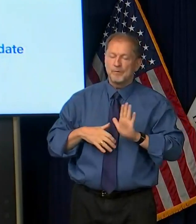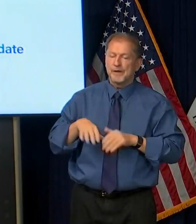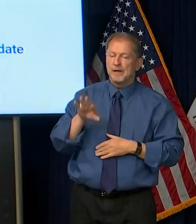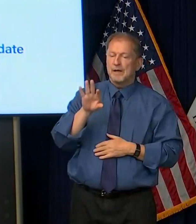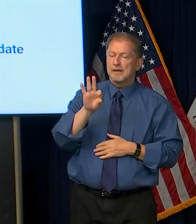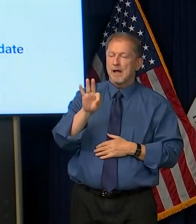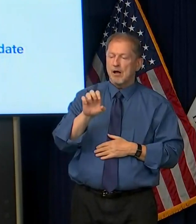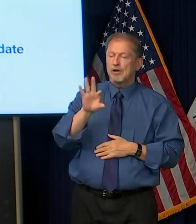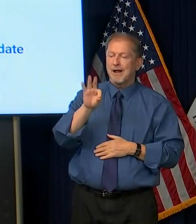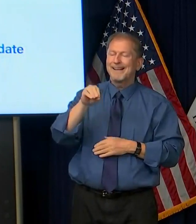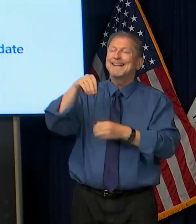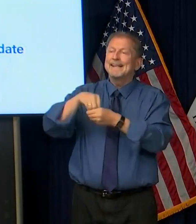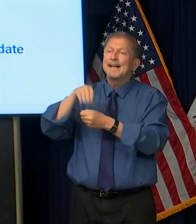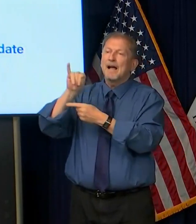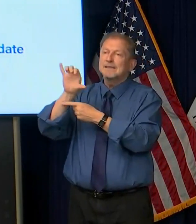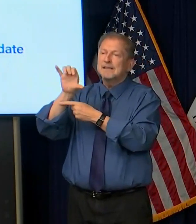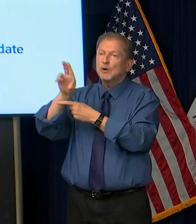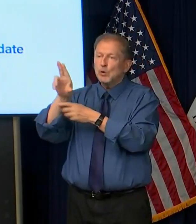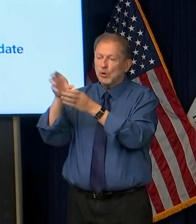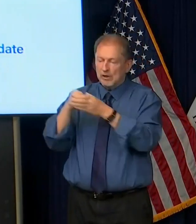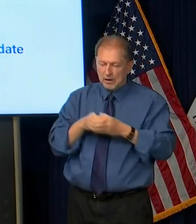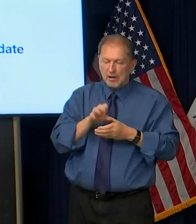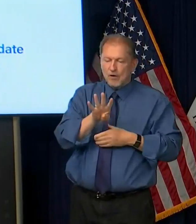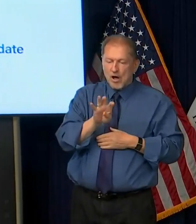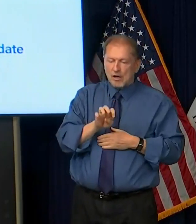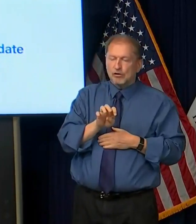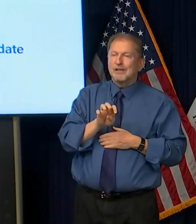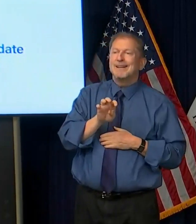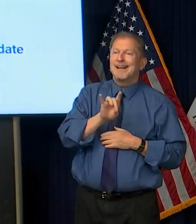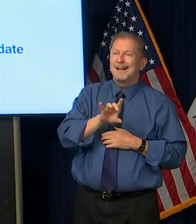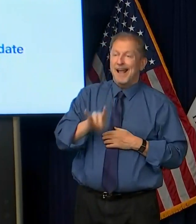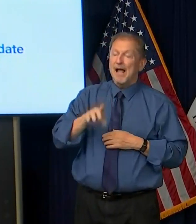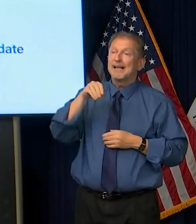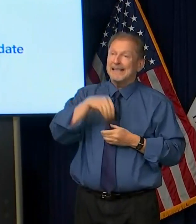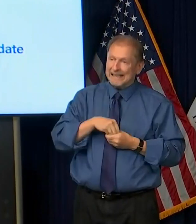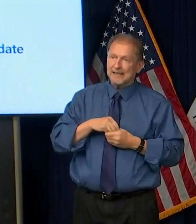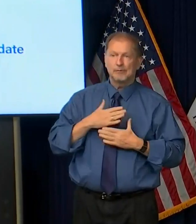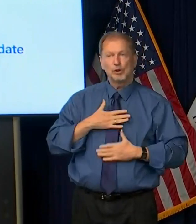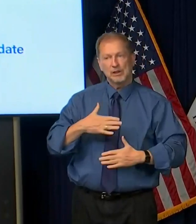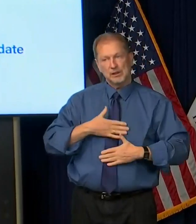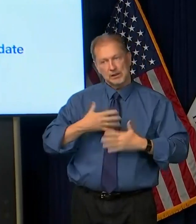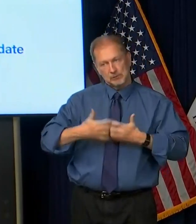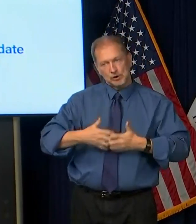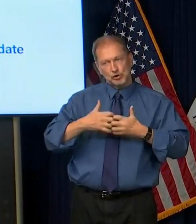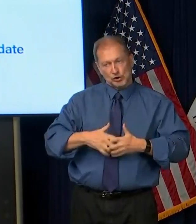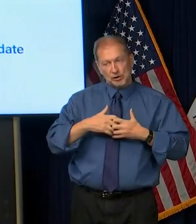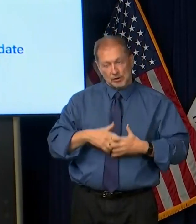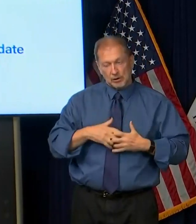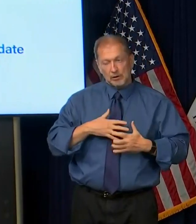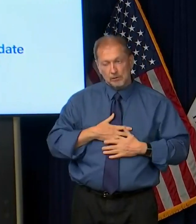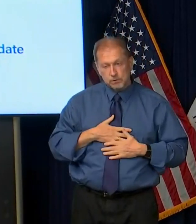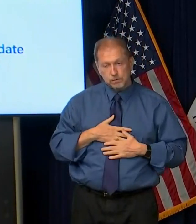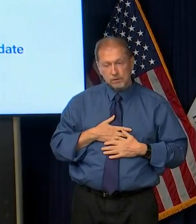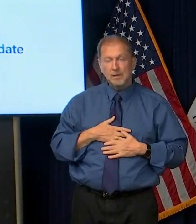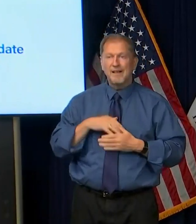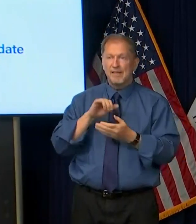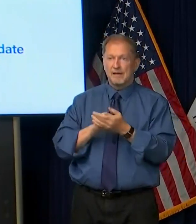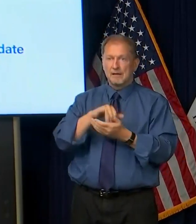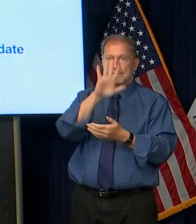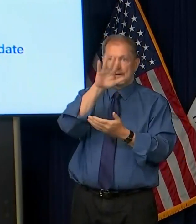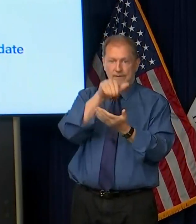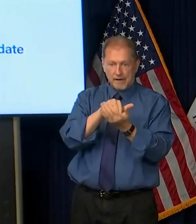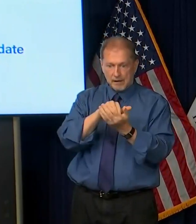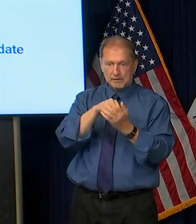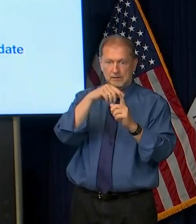990 were in the ICU, and 488 were on ventilators. Again, since passing that 5,000 mark, we've